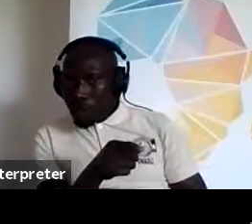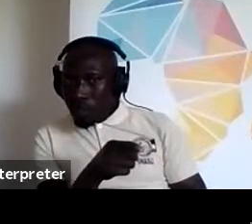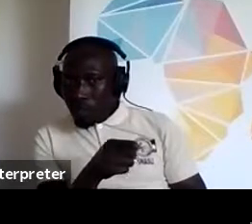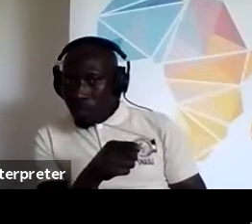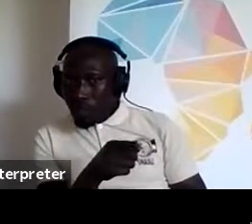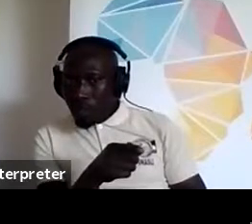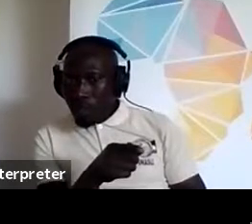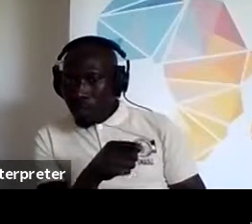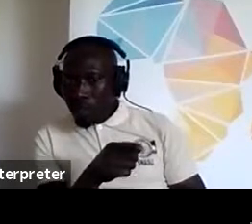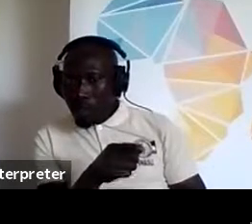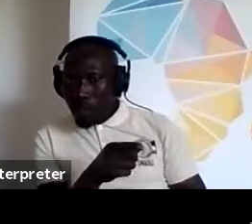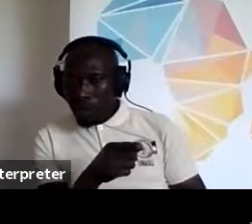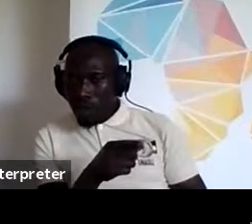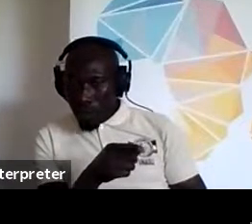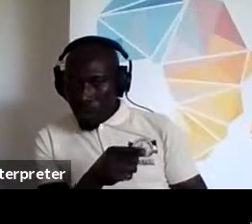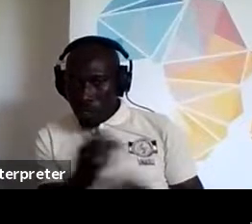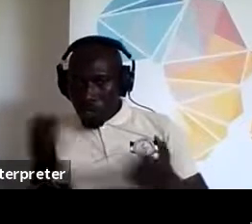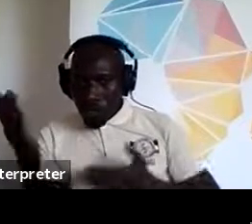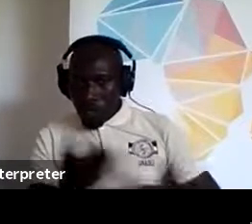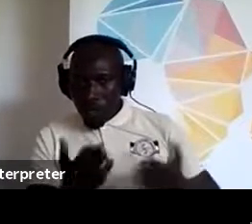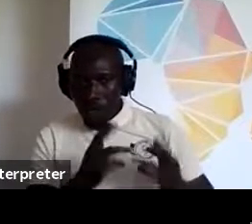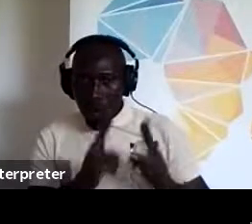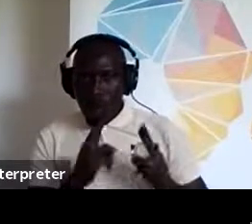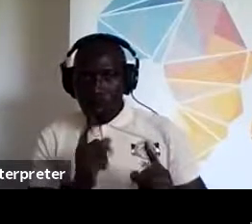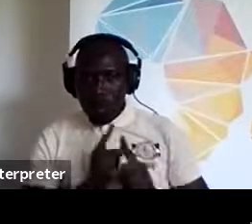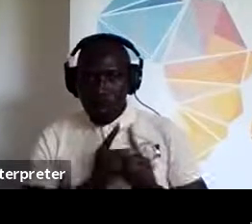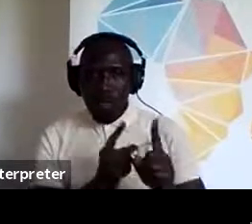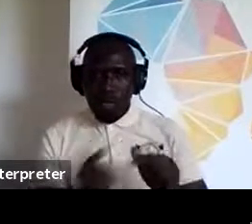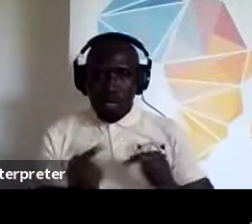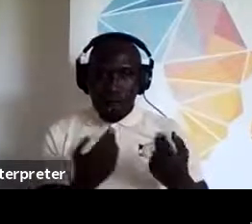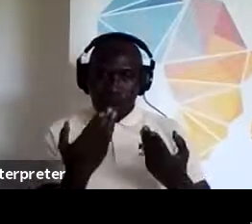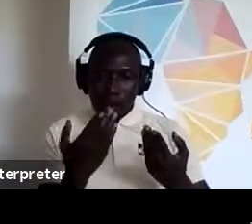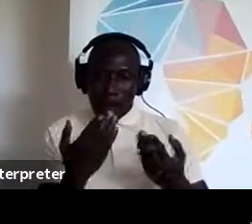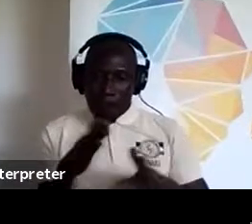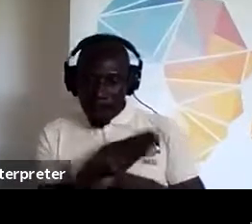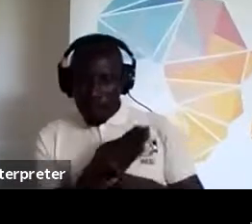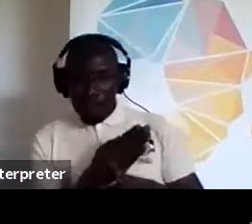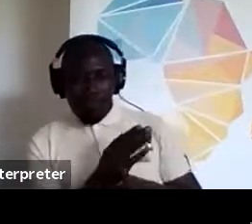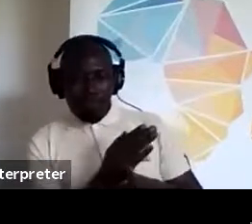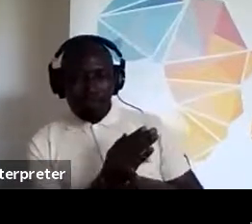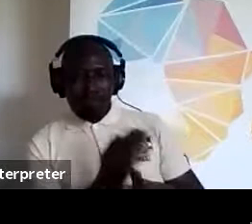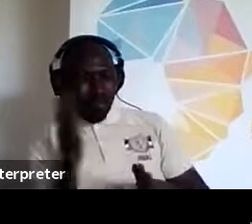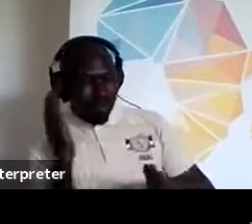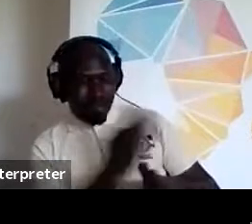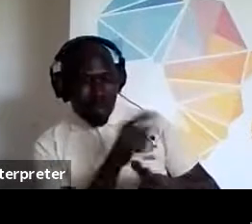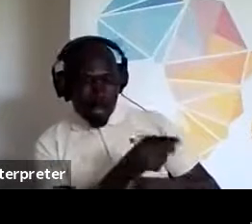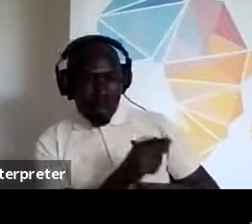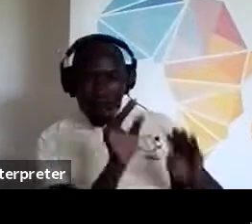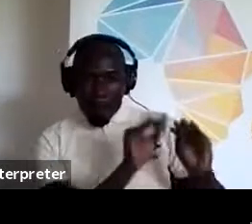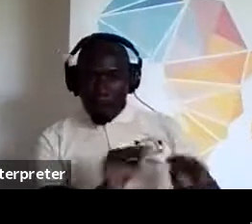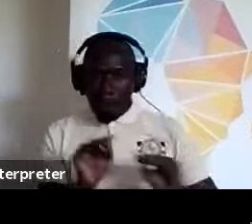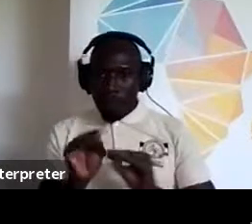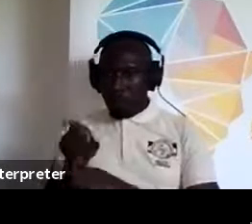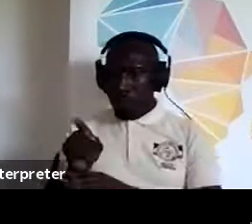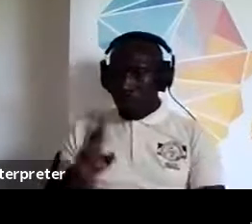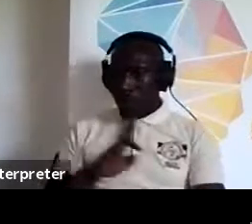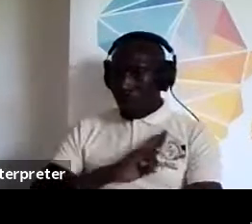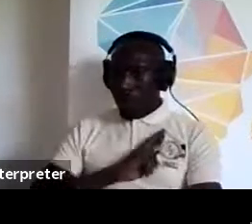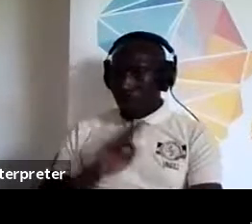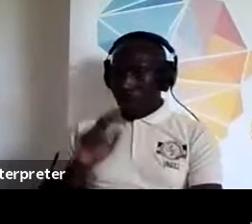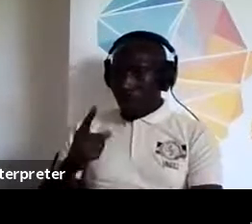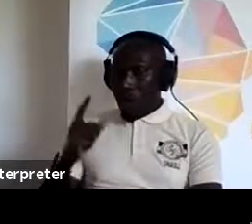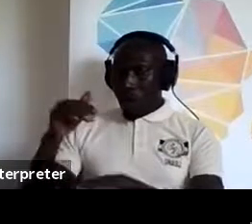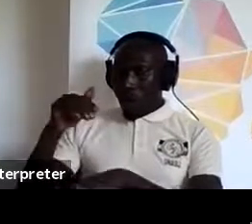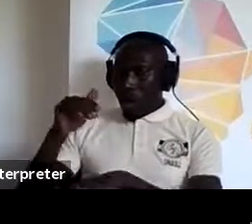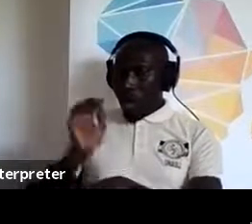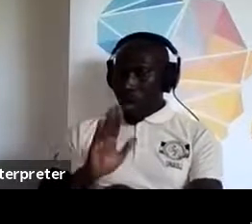I don't know if you've been following the discussions, but before I come to you, let me move to Robert. In one of her remarks, the minister